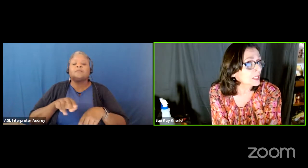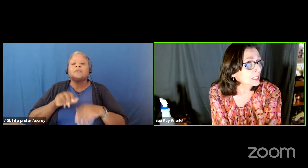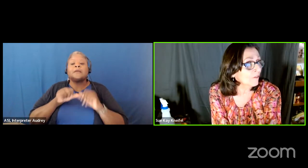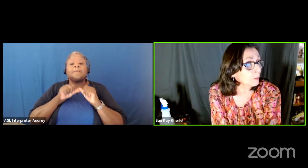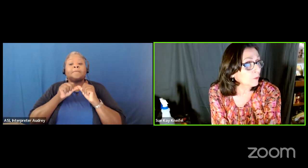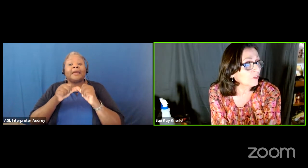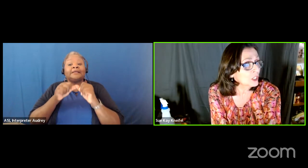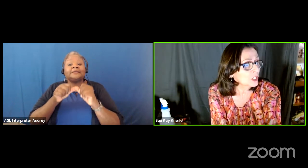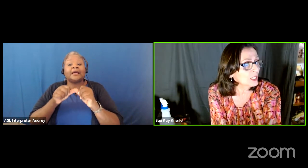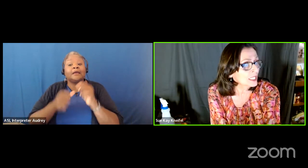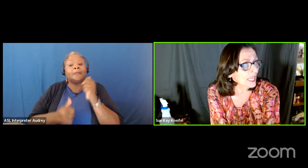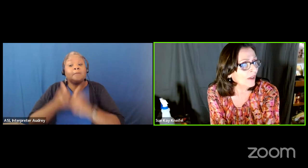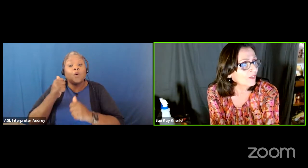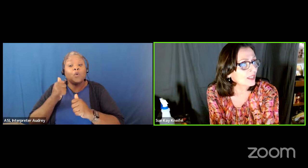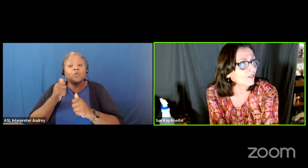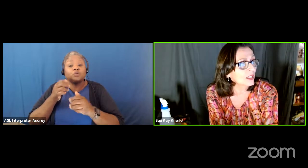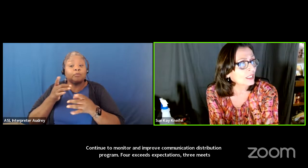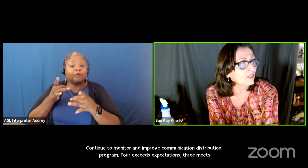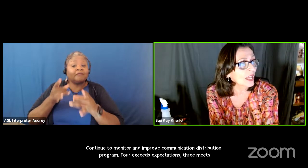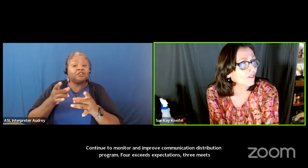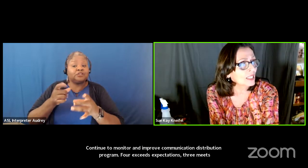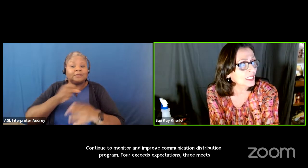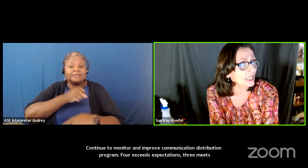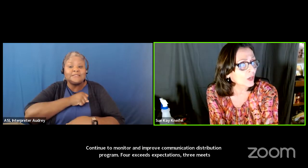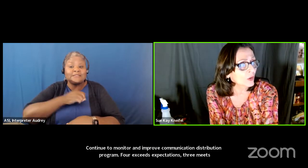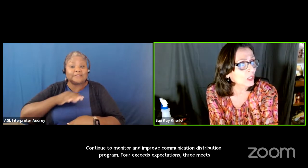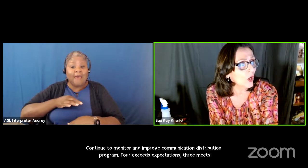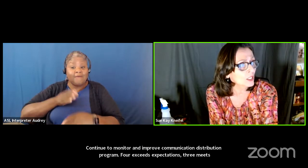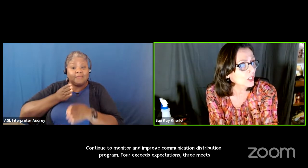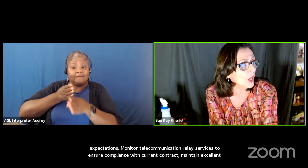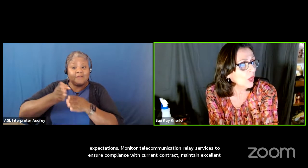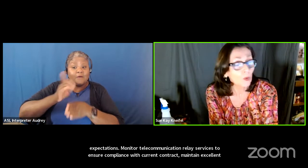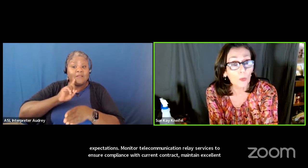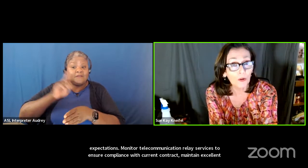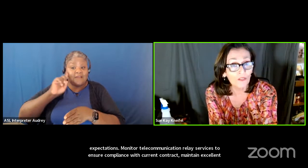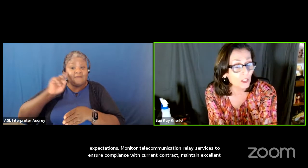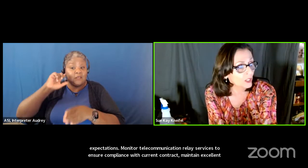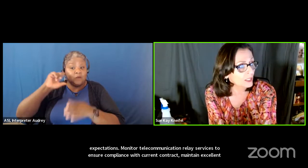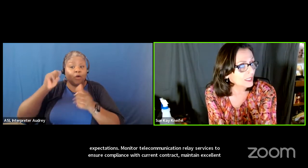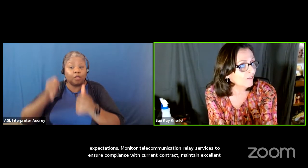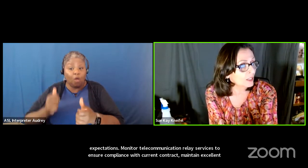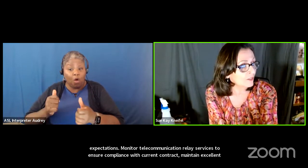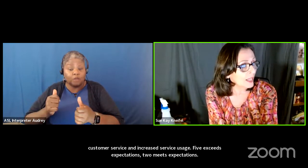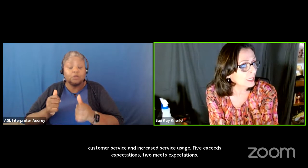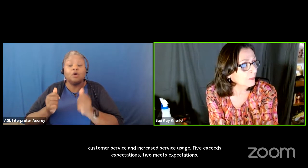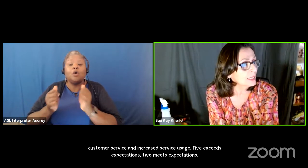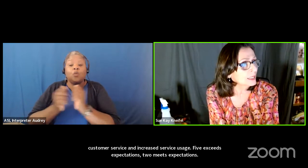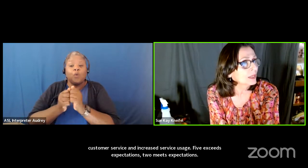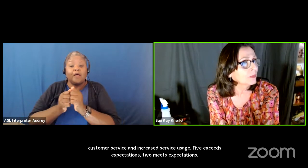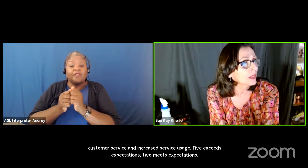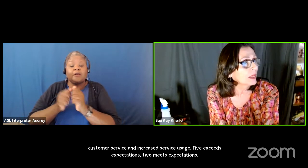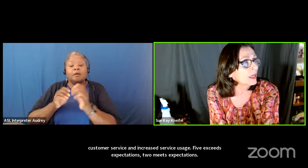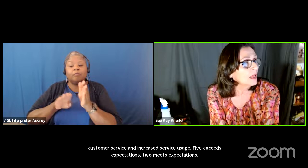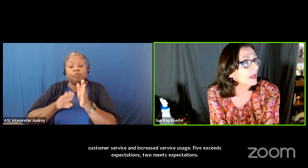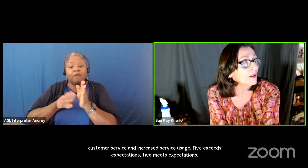most proficient staff in the field of deafness and hearing loss through professional